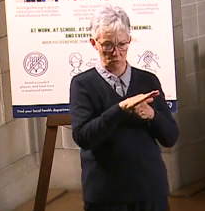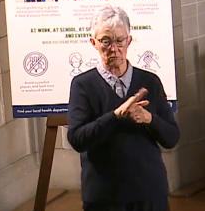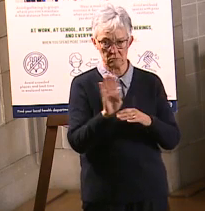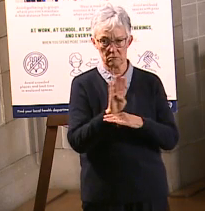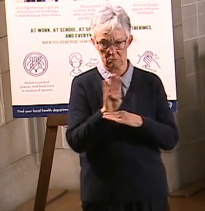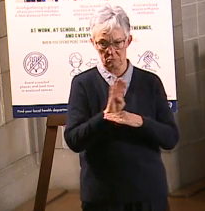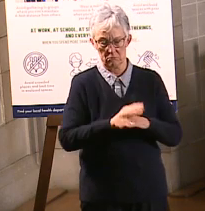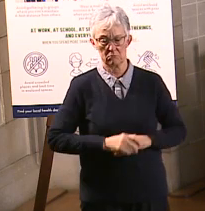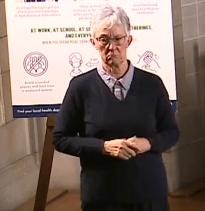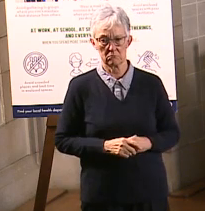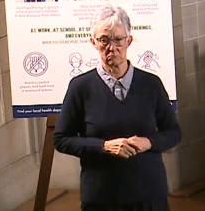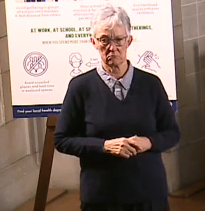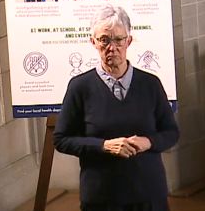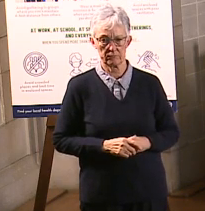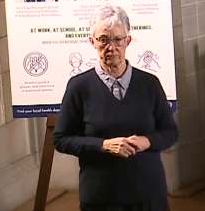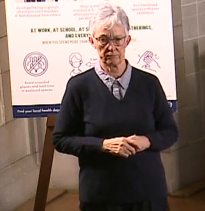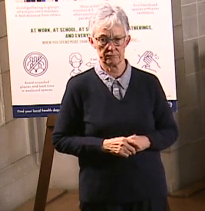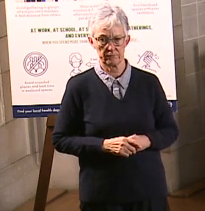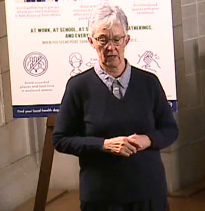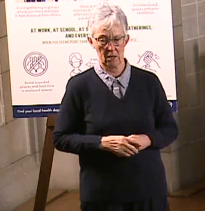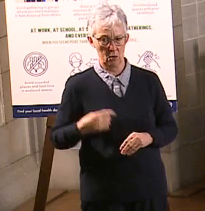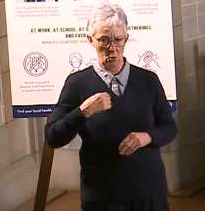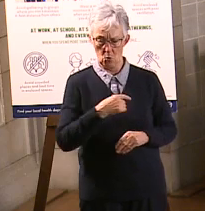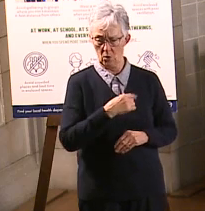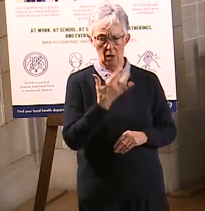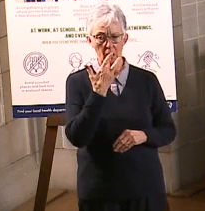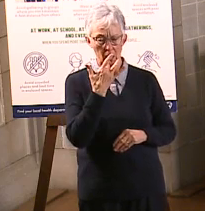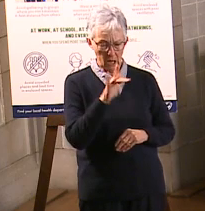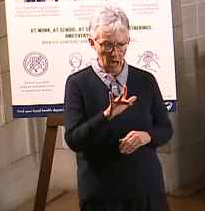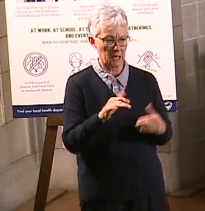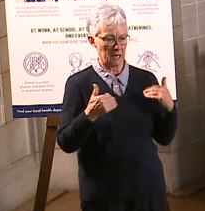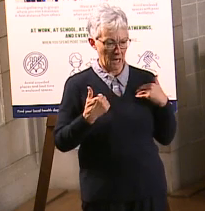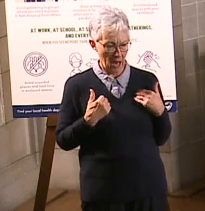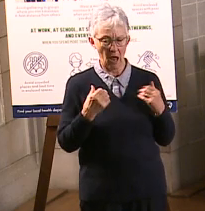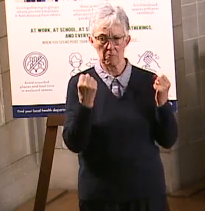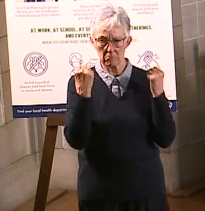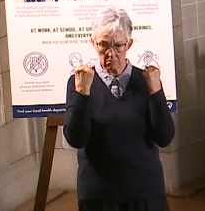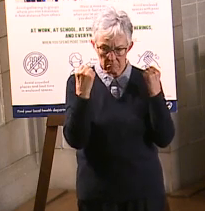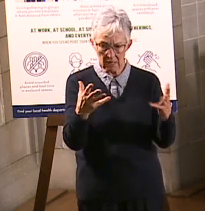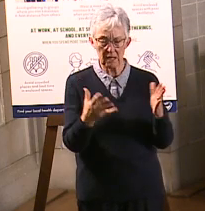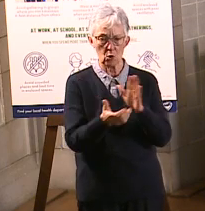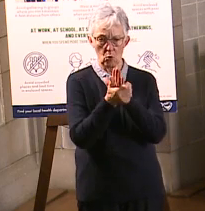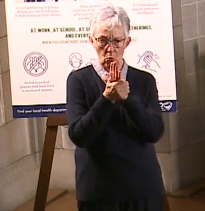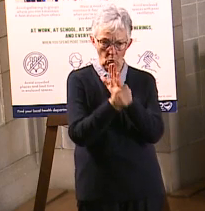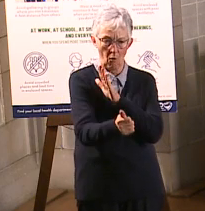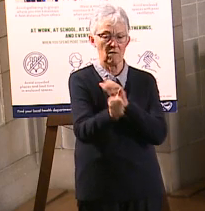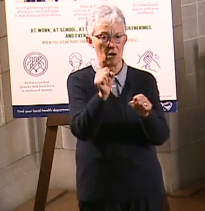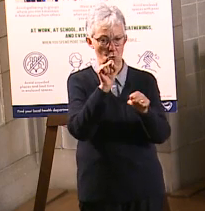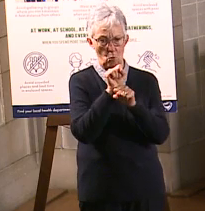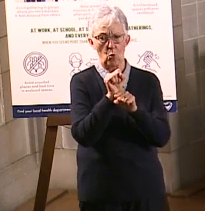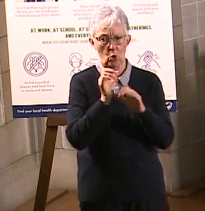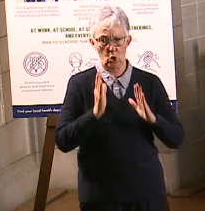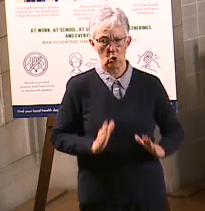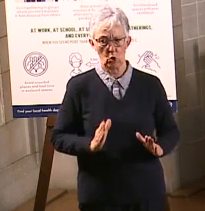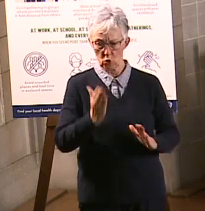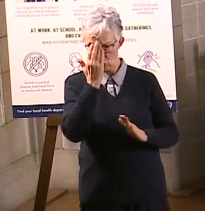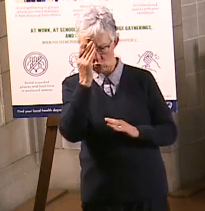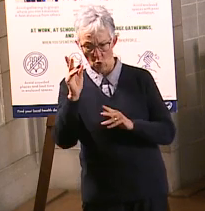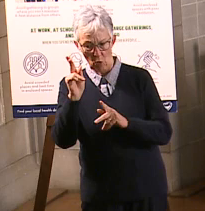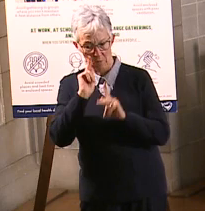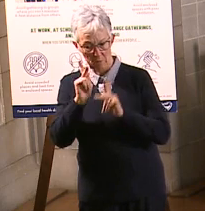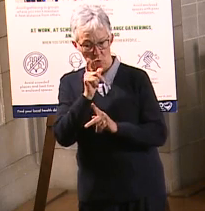great set of talent. People are our #1 asset. We're in a people business. We're